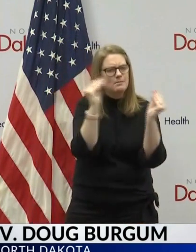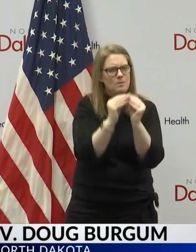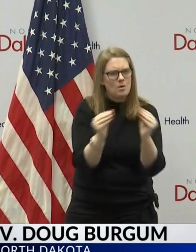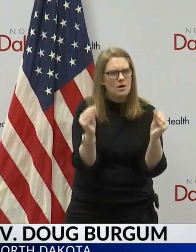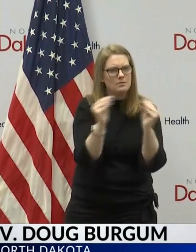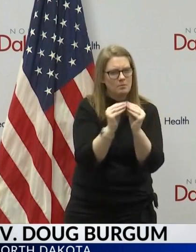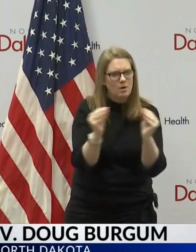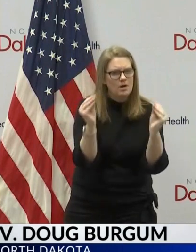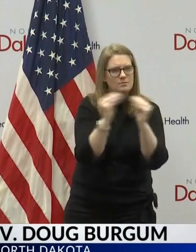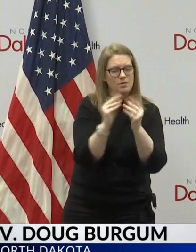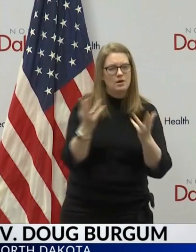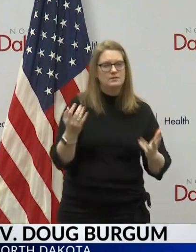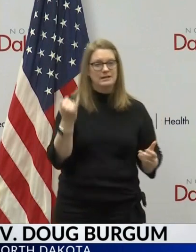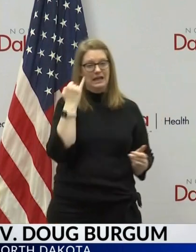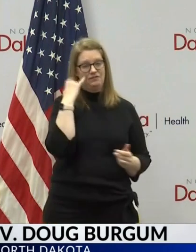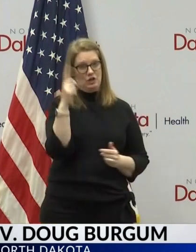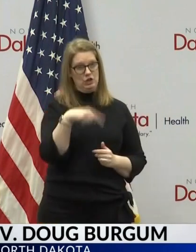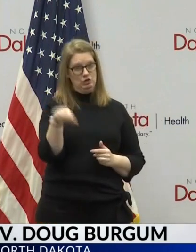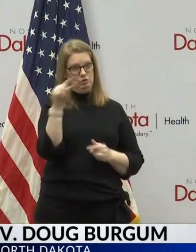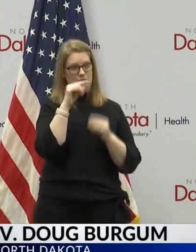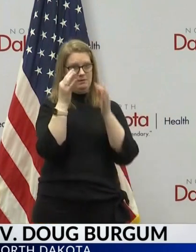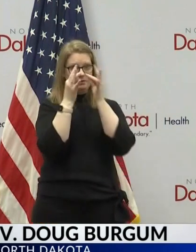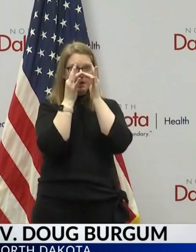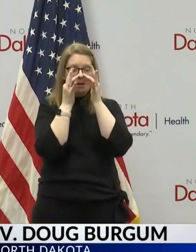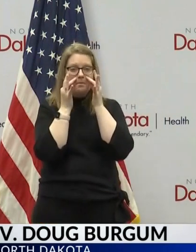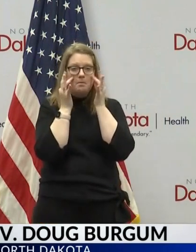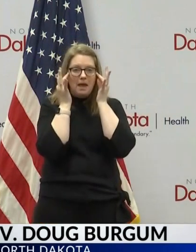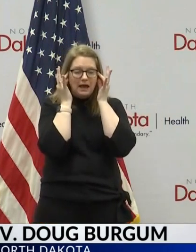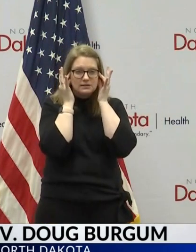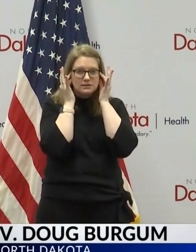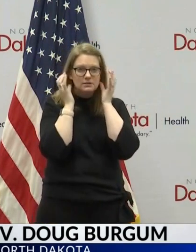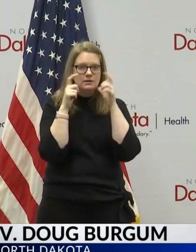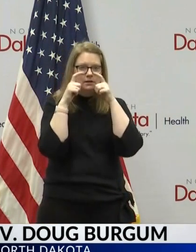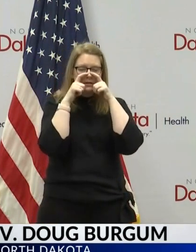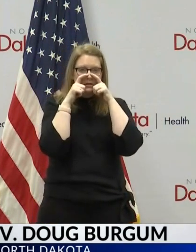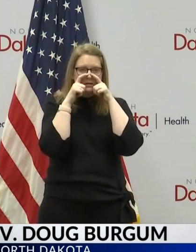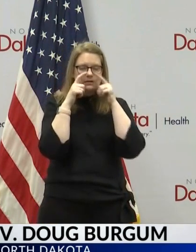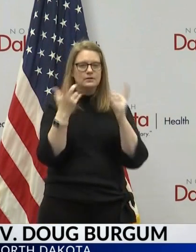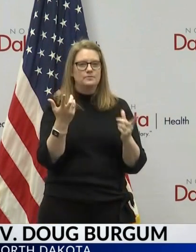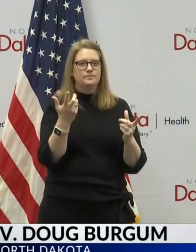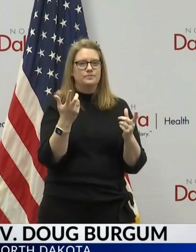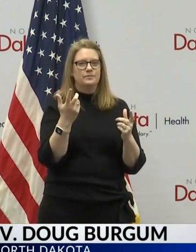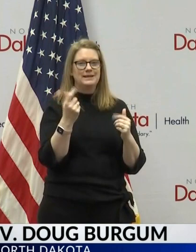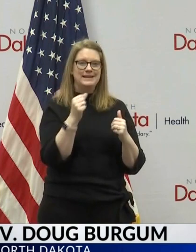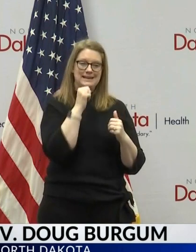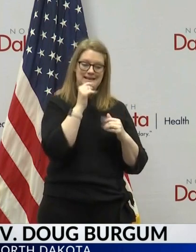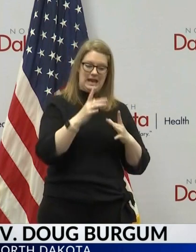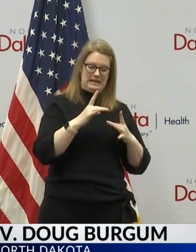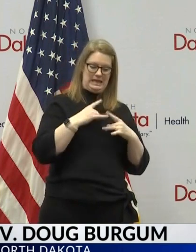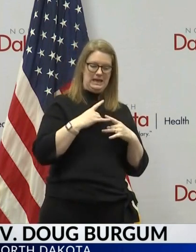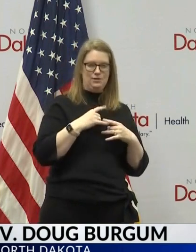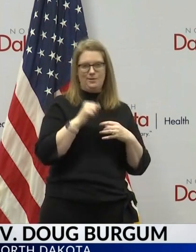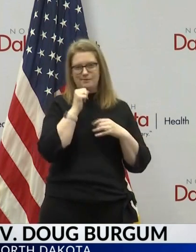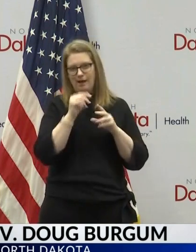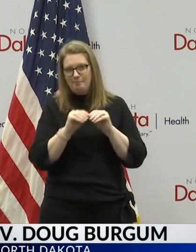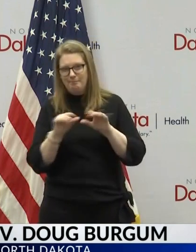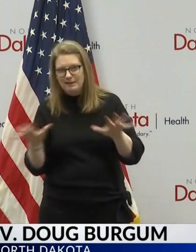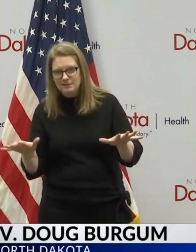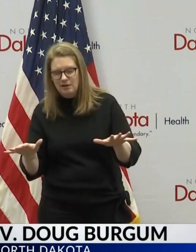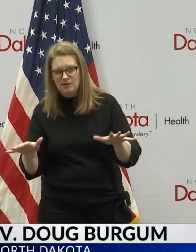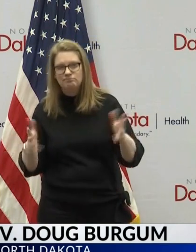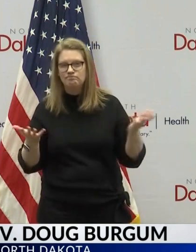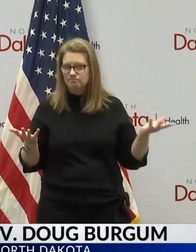be choosing to wear a mask, if they're for whatever reason, even if they're trying to either not get it or not pass it on to someone